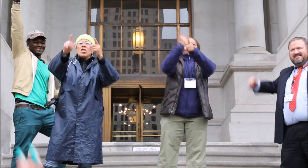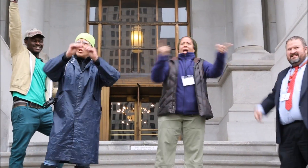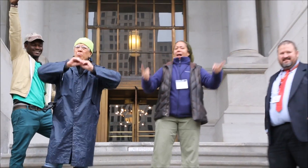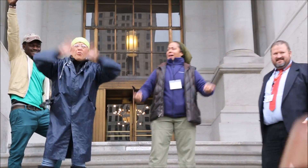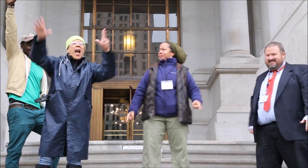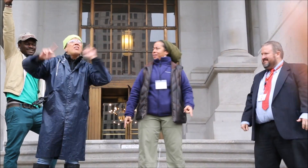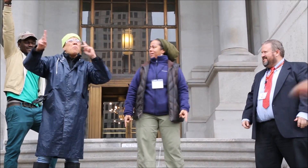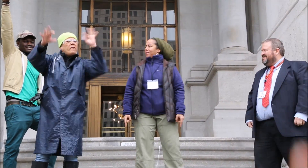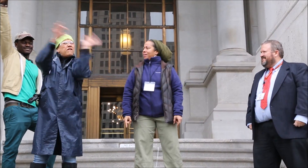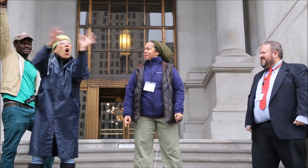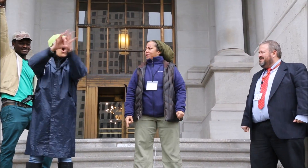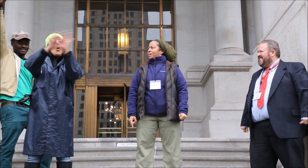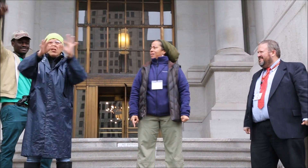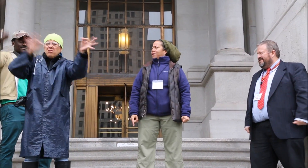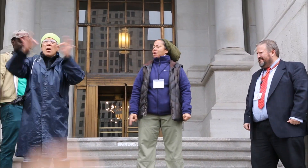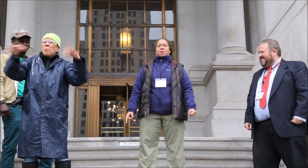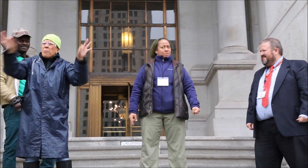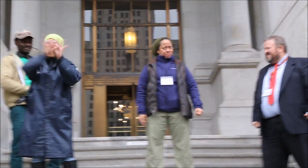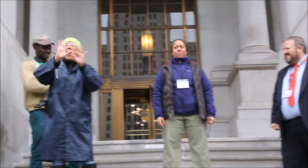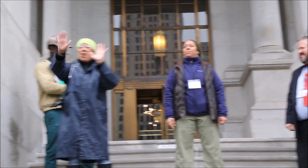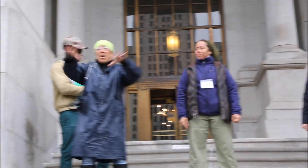So we'll give you a sense of what we've been doing.